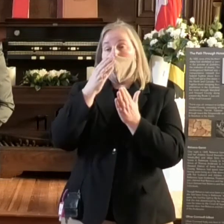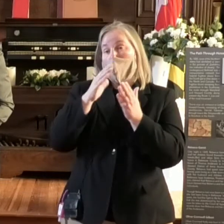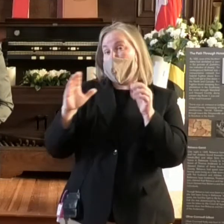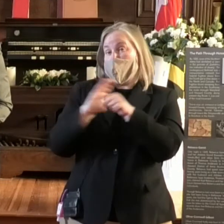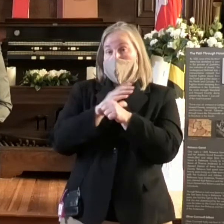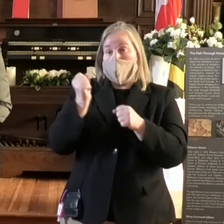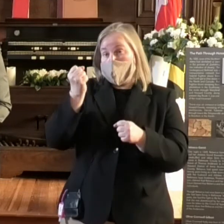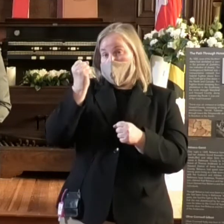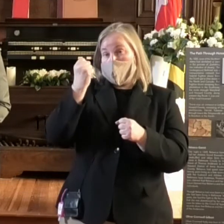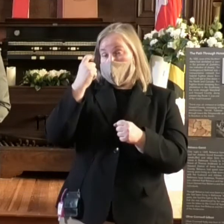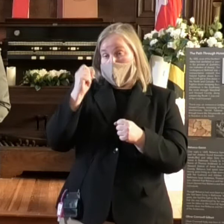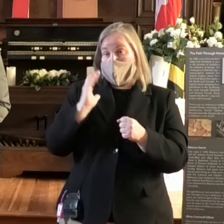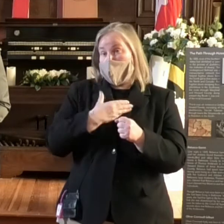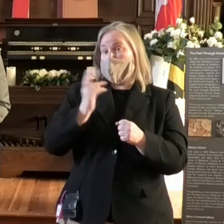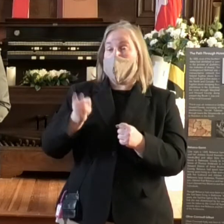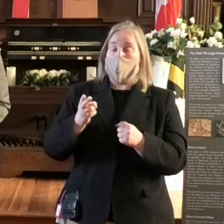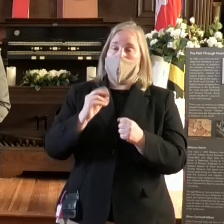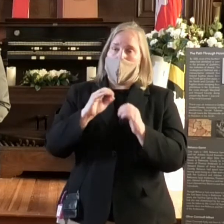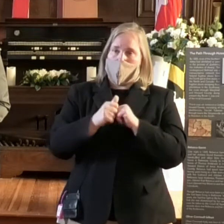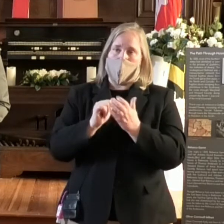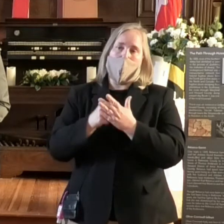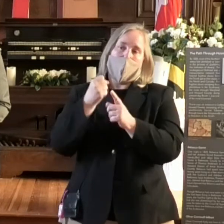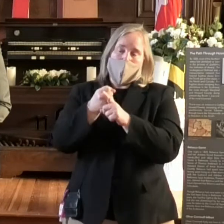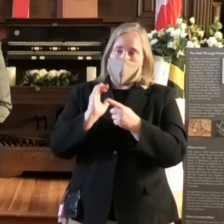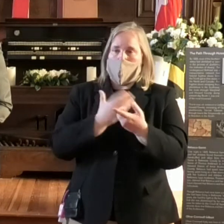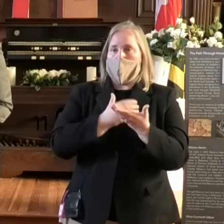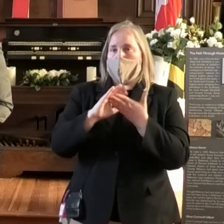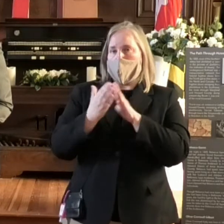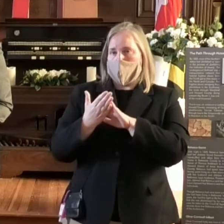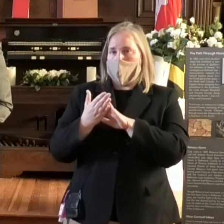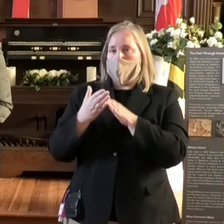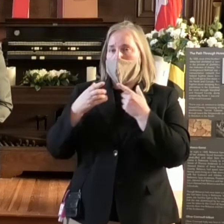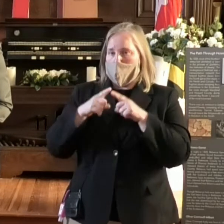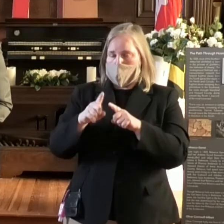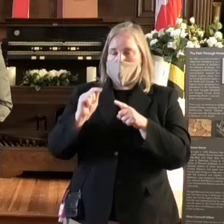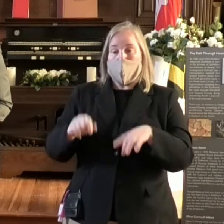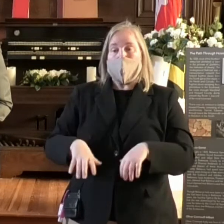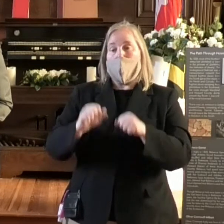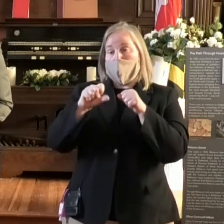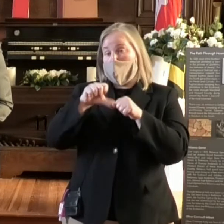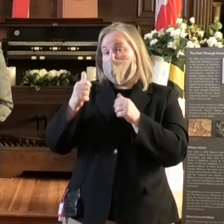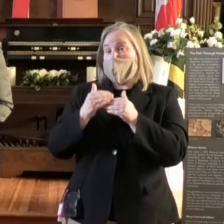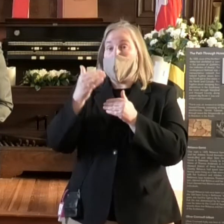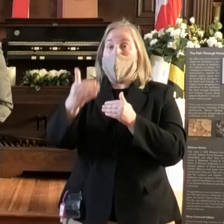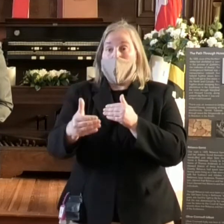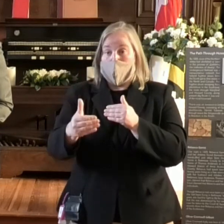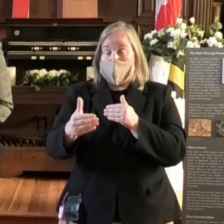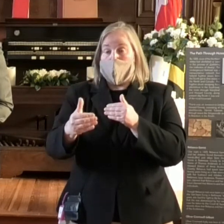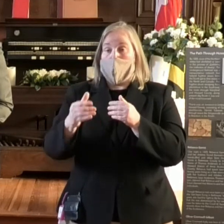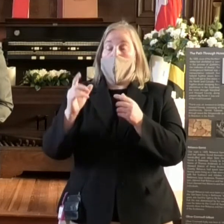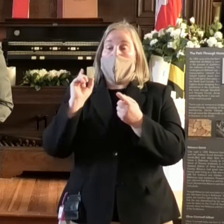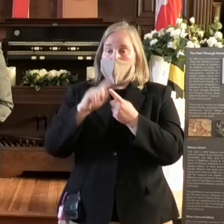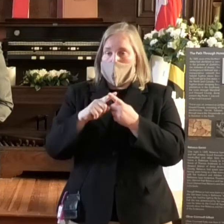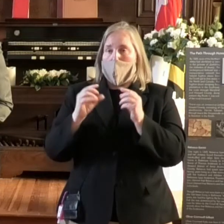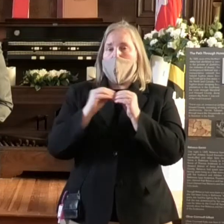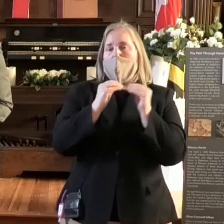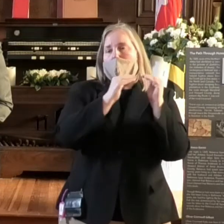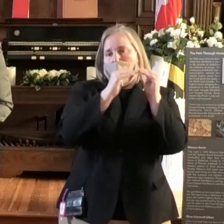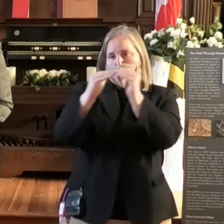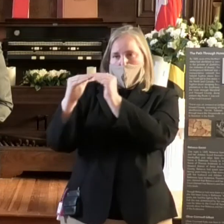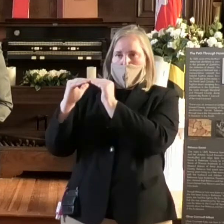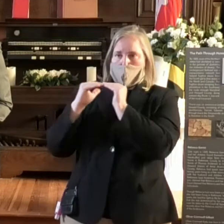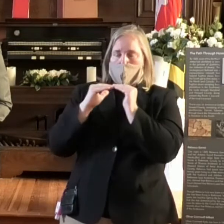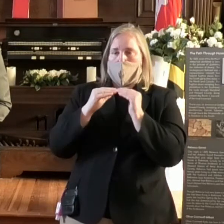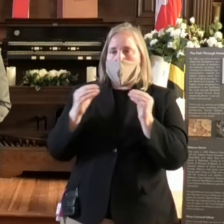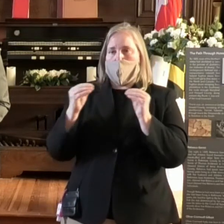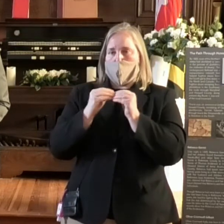our history and how it impacts our community as we take another step toward a more equitable,